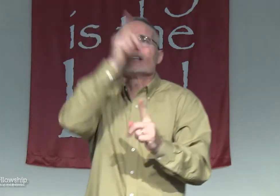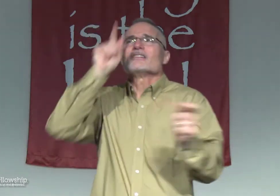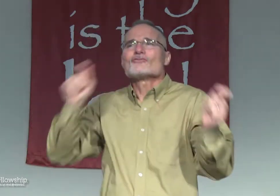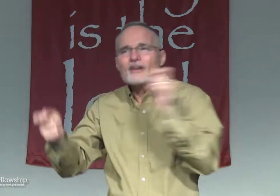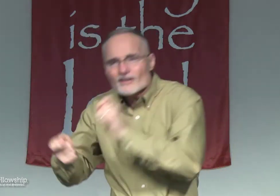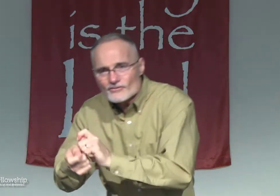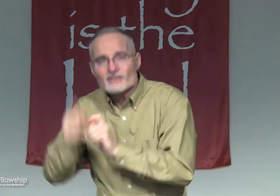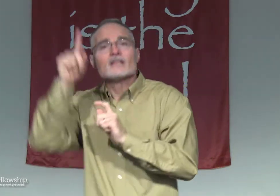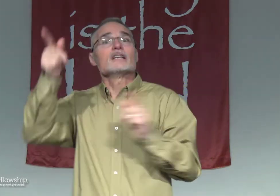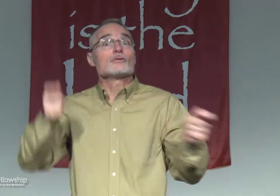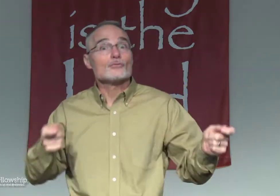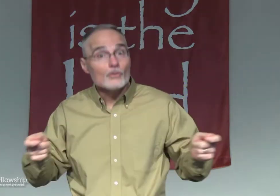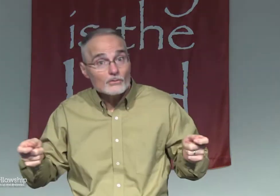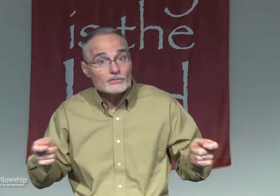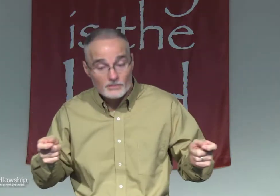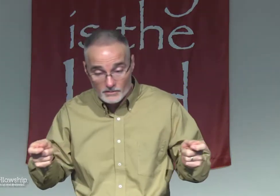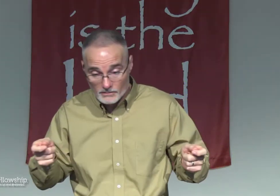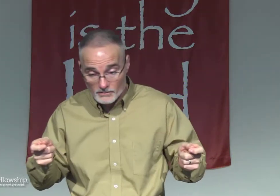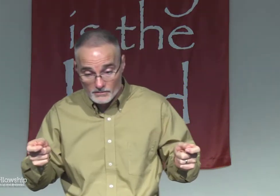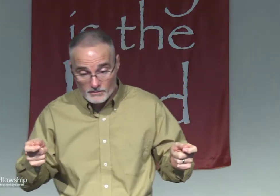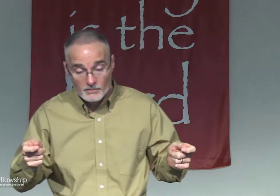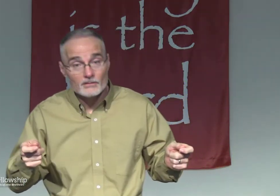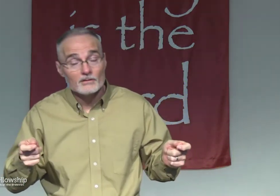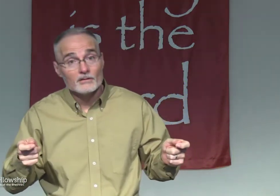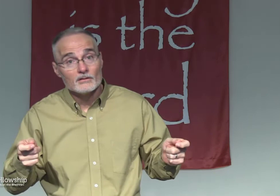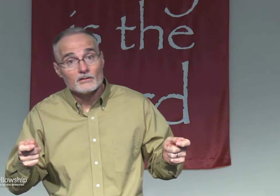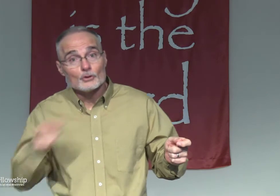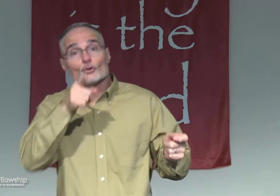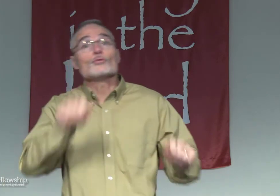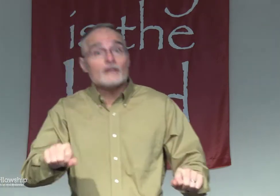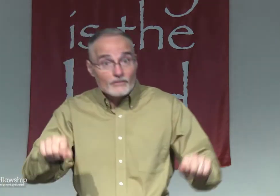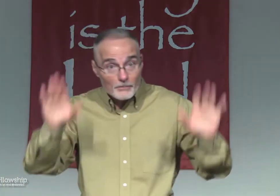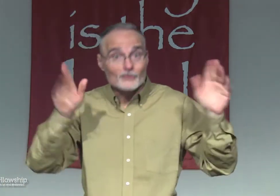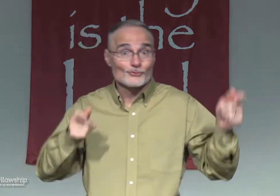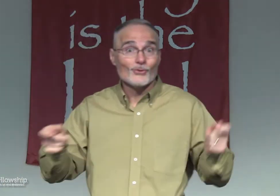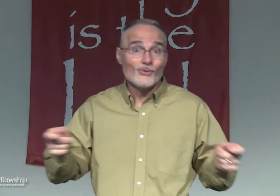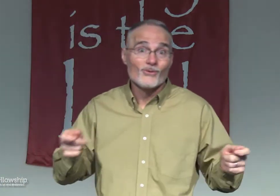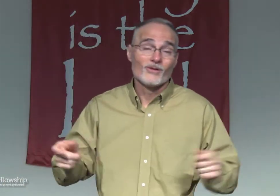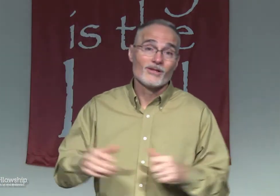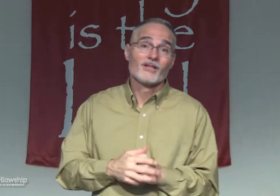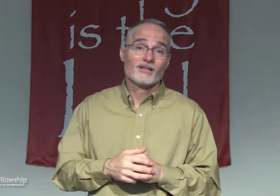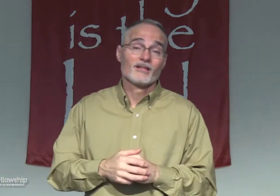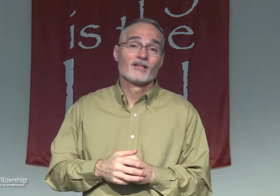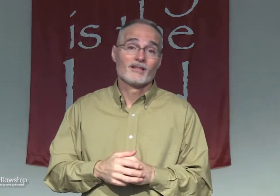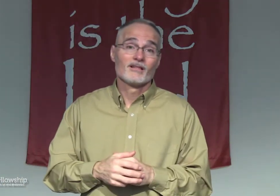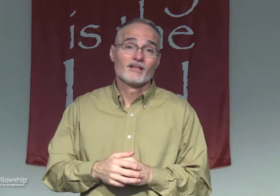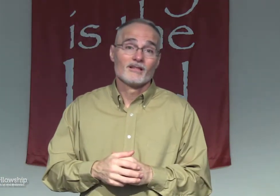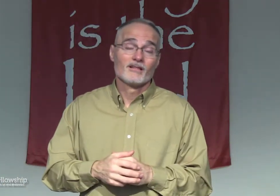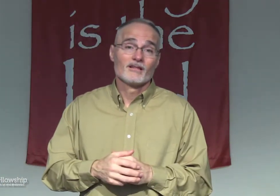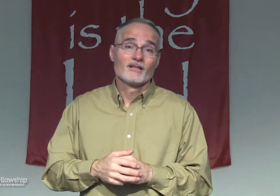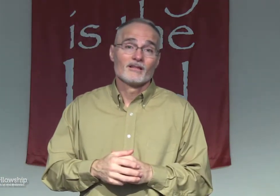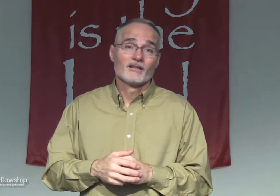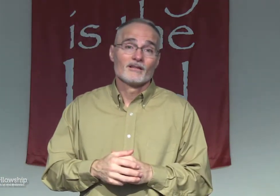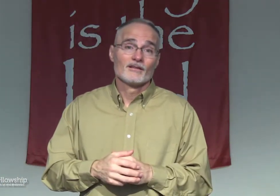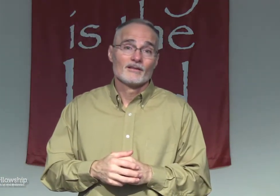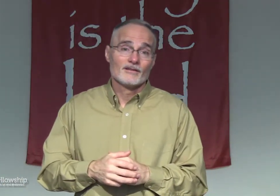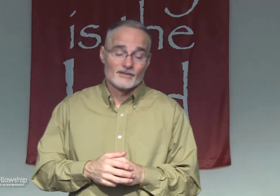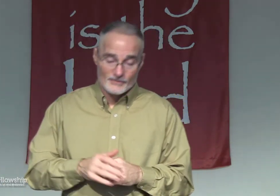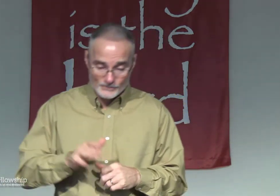your life has been impacted by him, has been changed, and he rules, meaning you give up